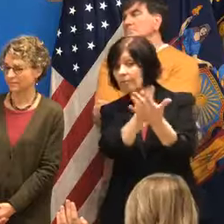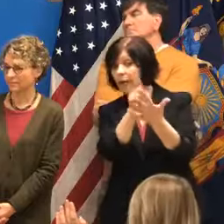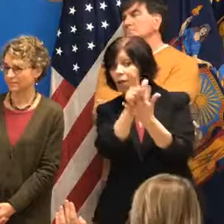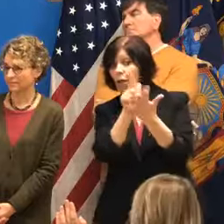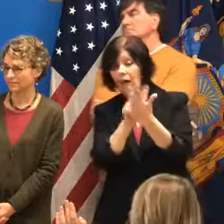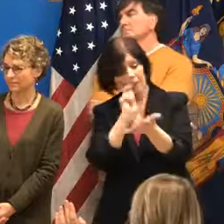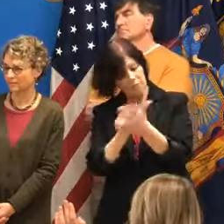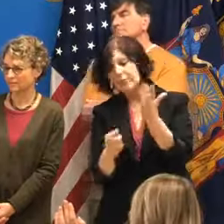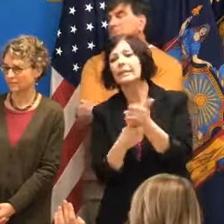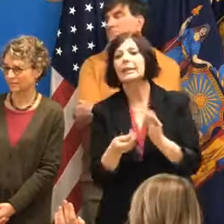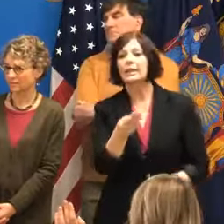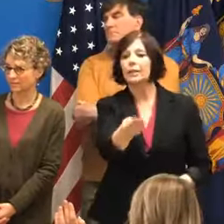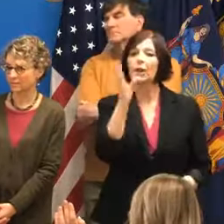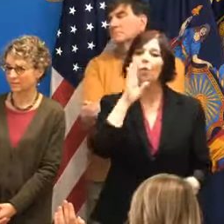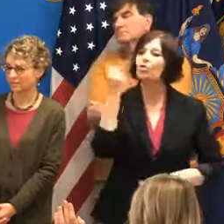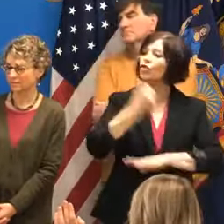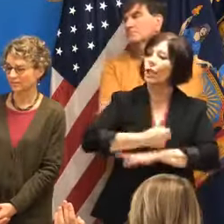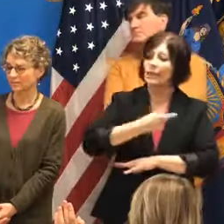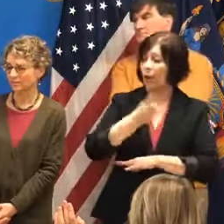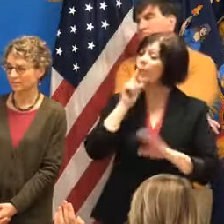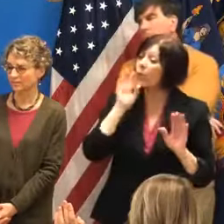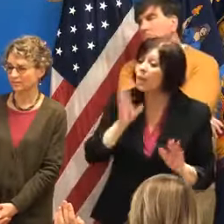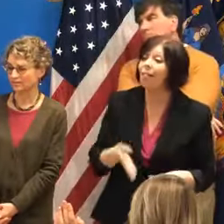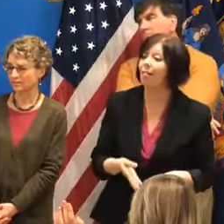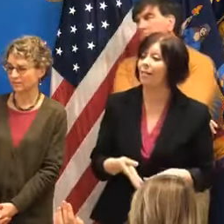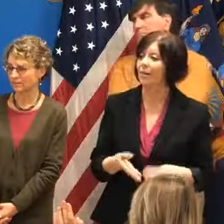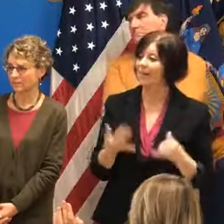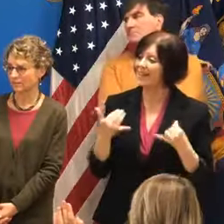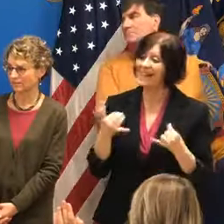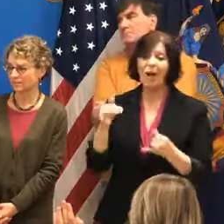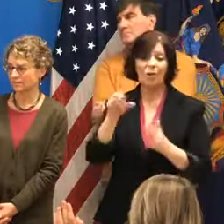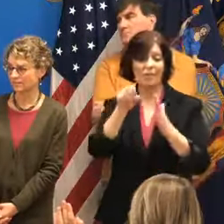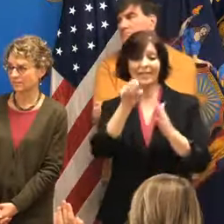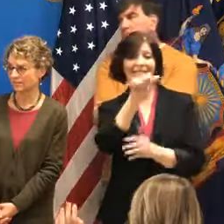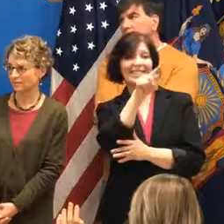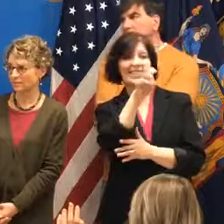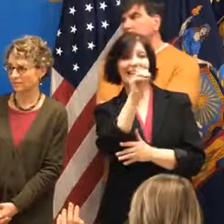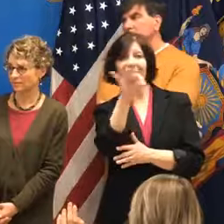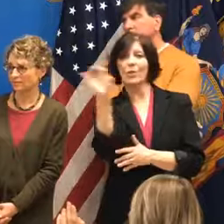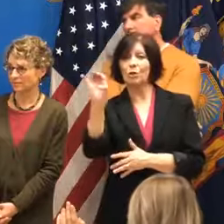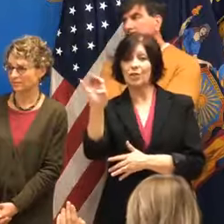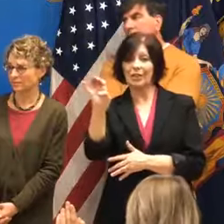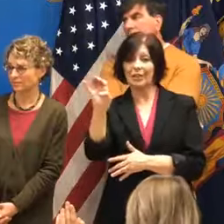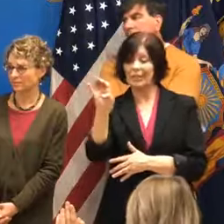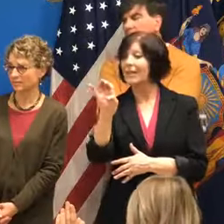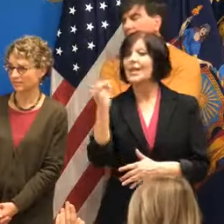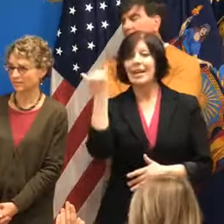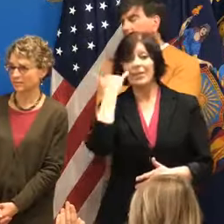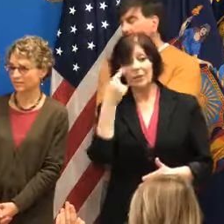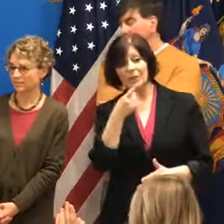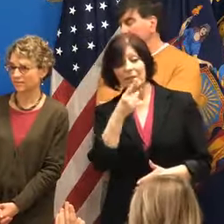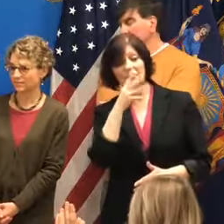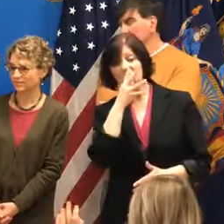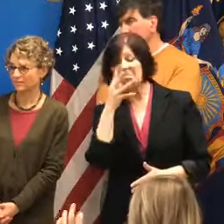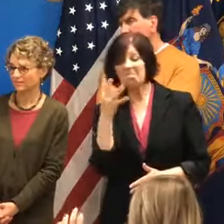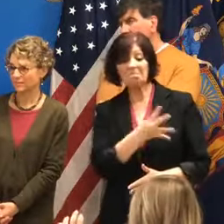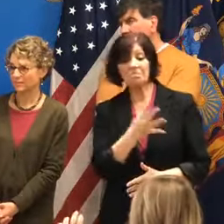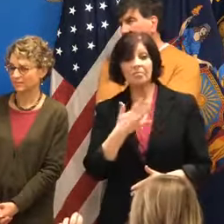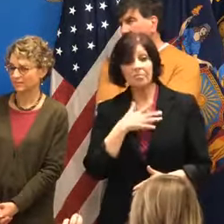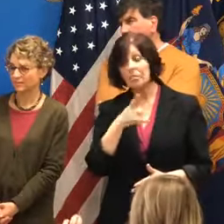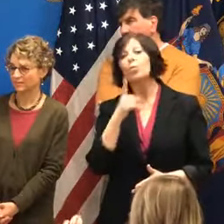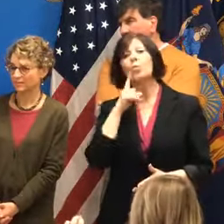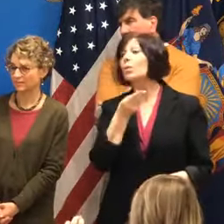write you up. They have the ability to immediately shut down the facility, especially now that we're in a state of emergency. Any information that shows you're violating the state standards, we'll pass that on to